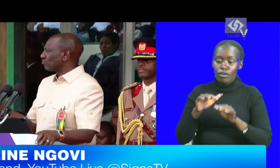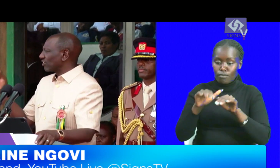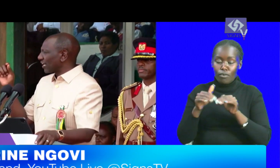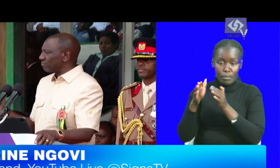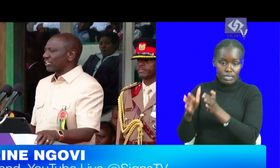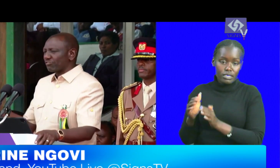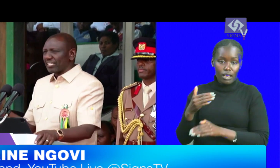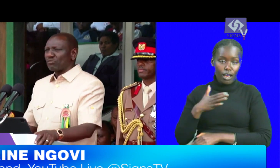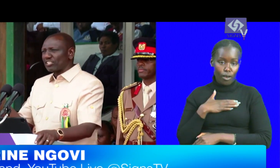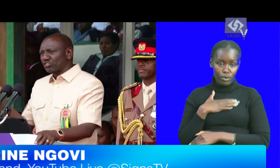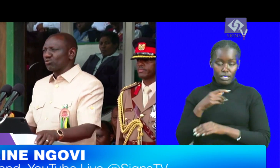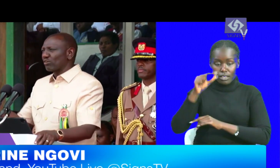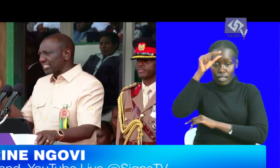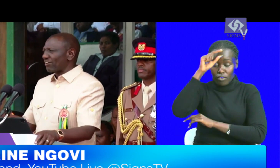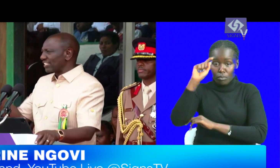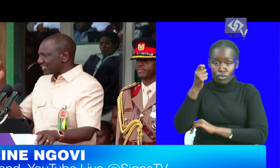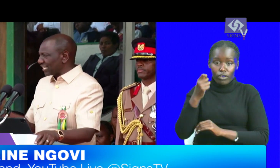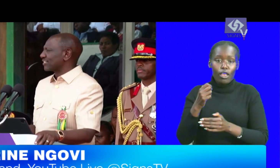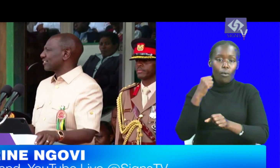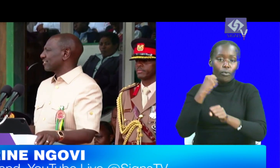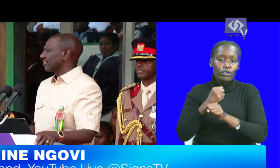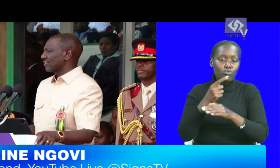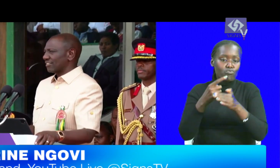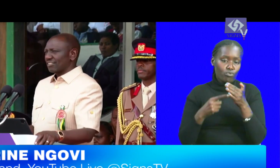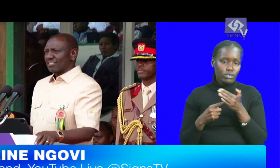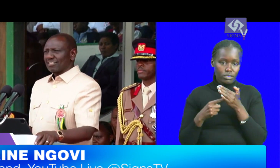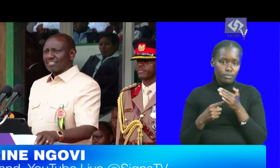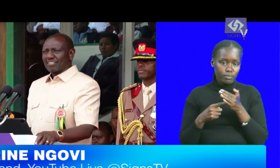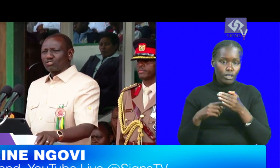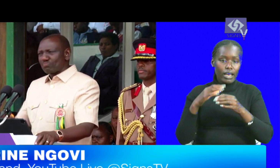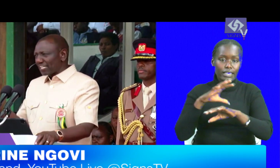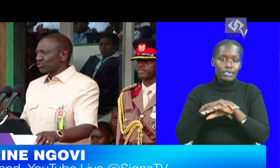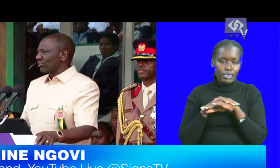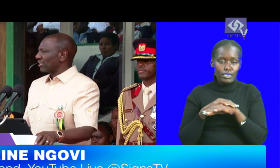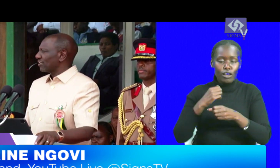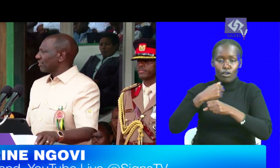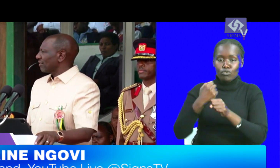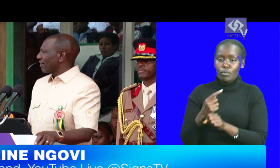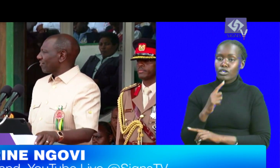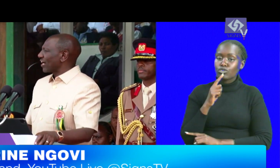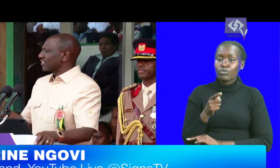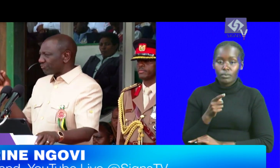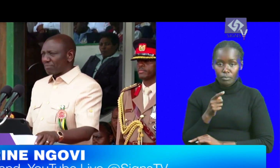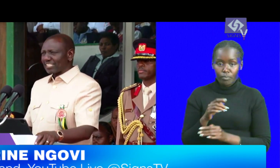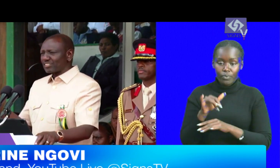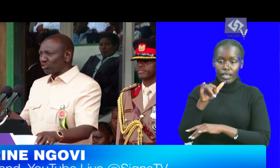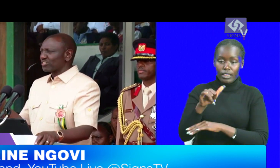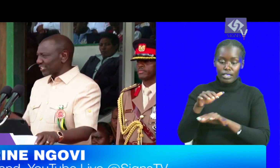the government of Kenya will do whatever it takes to make sure that farmers don't